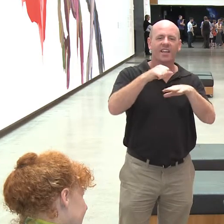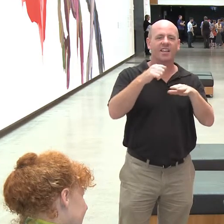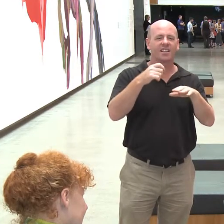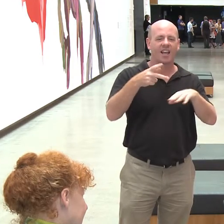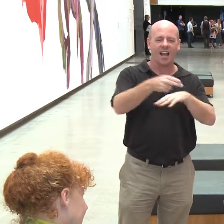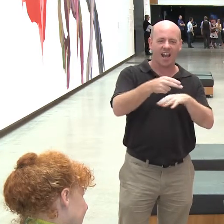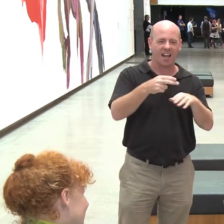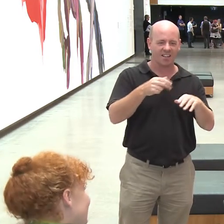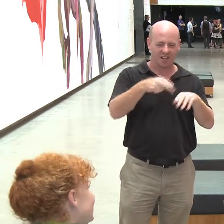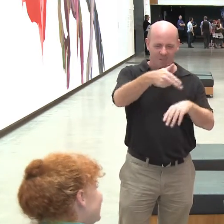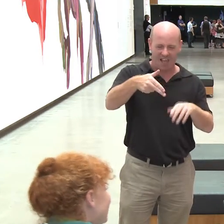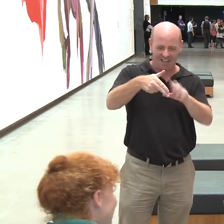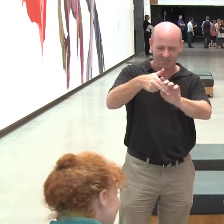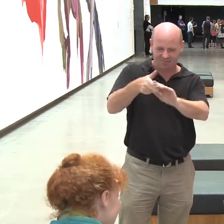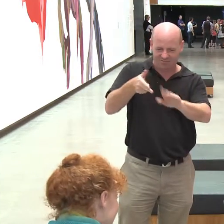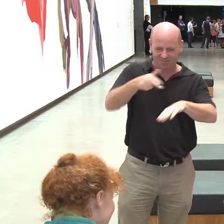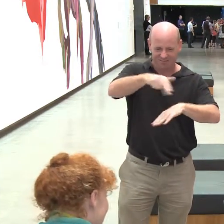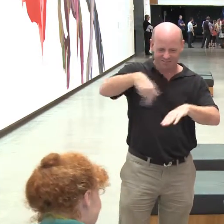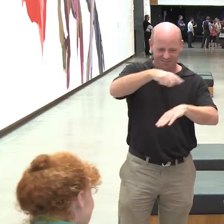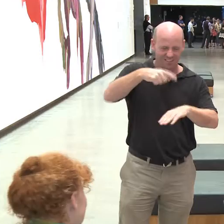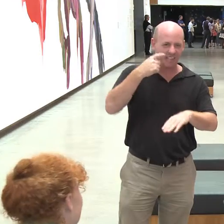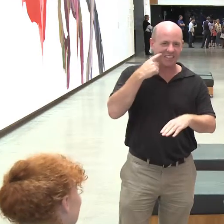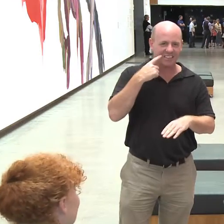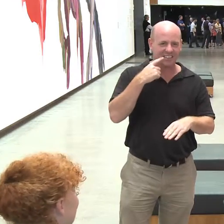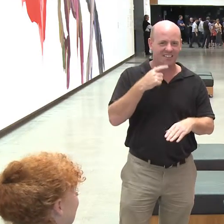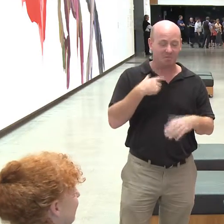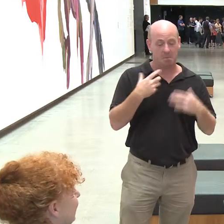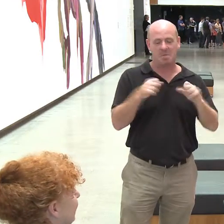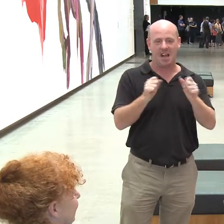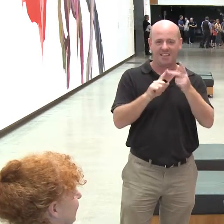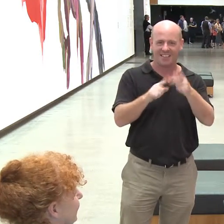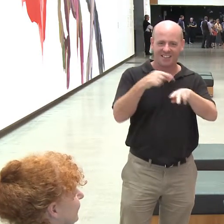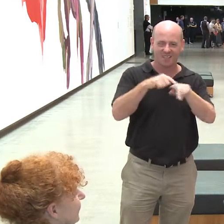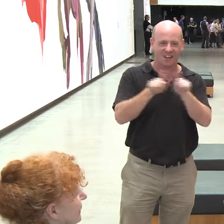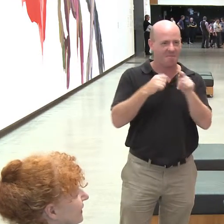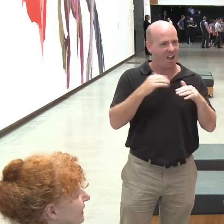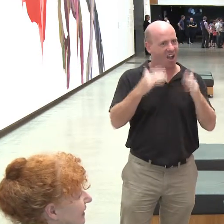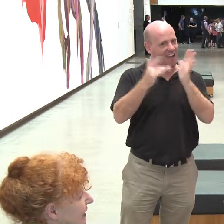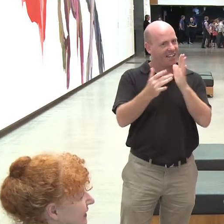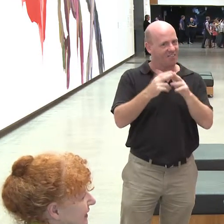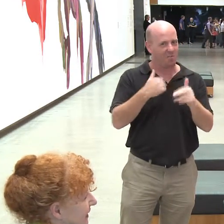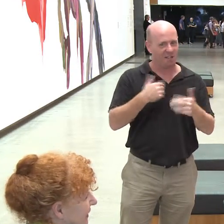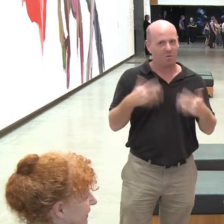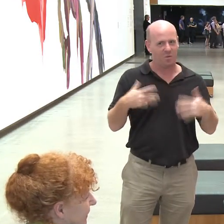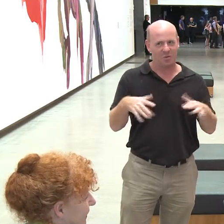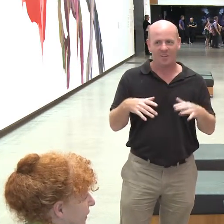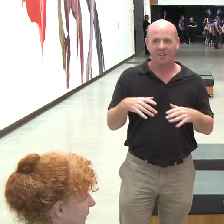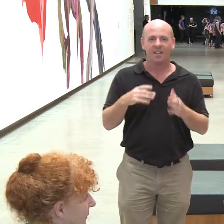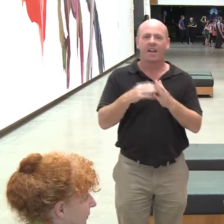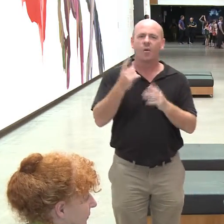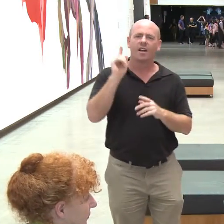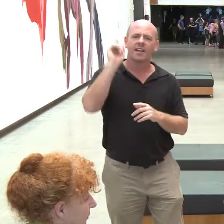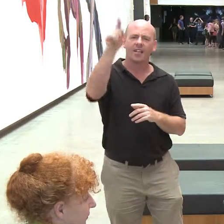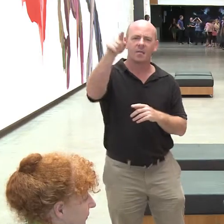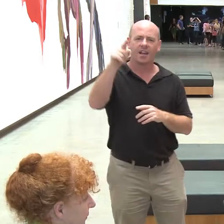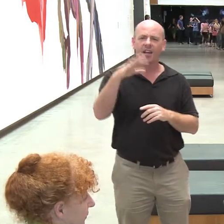fantastic. Fantastic. Circular saw, as someone said. That was high tech for me. That's very high tech. While I'm down the back, is there